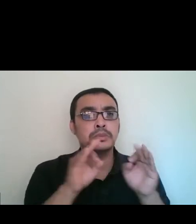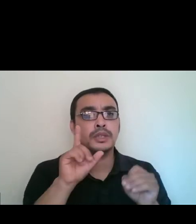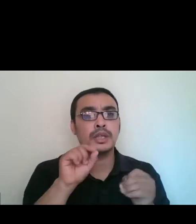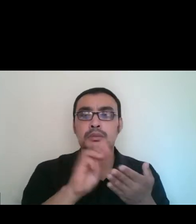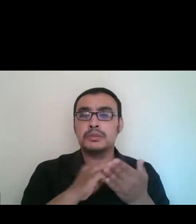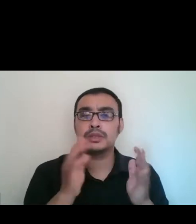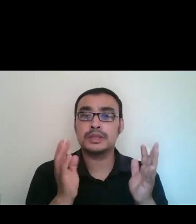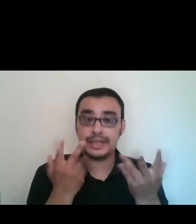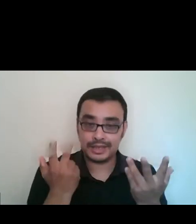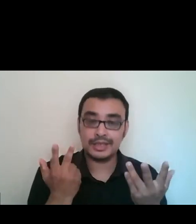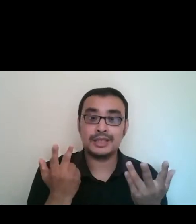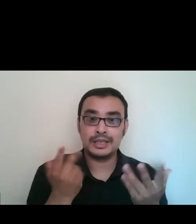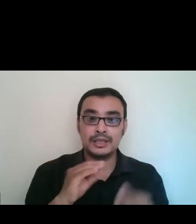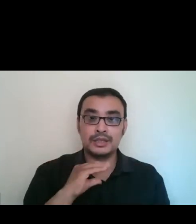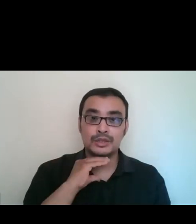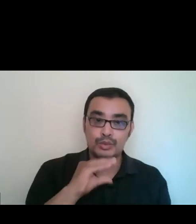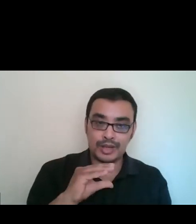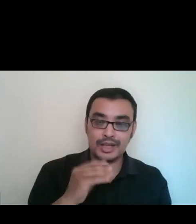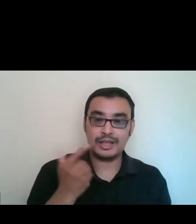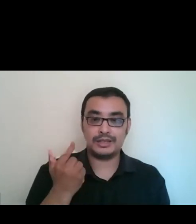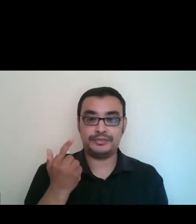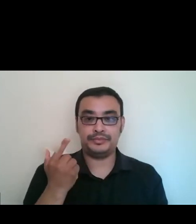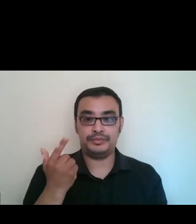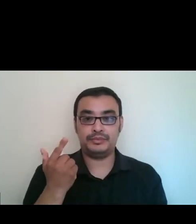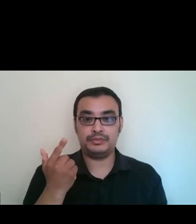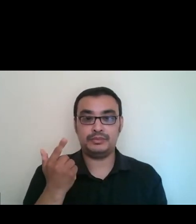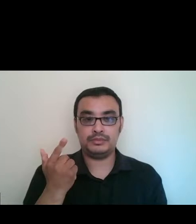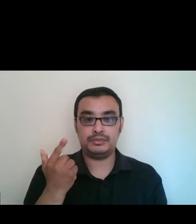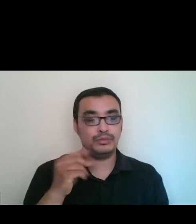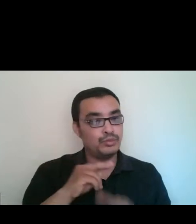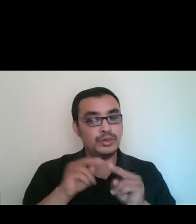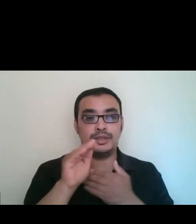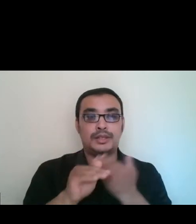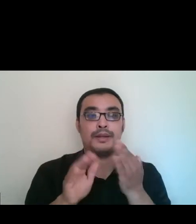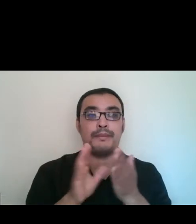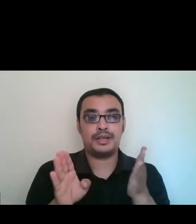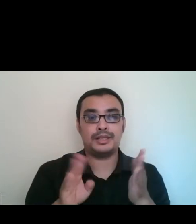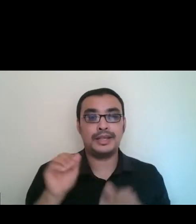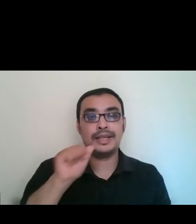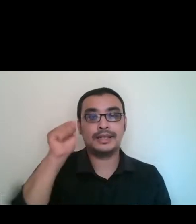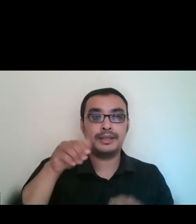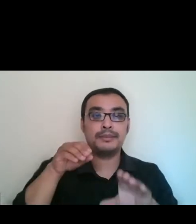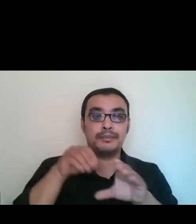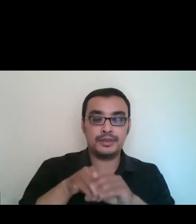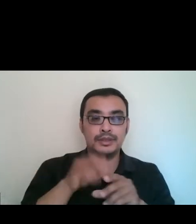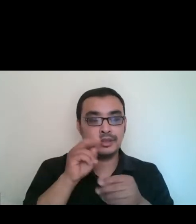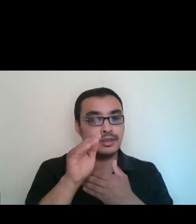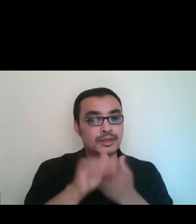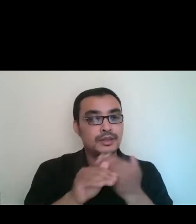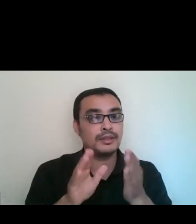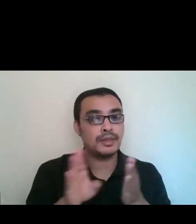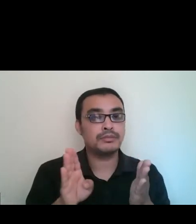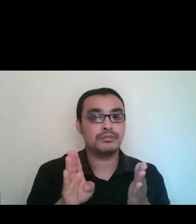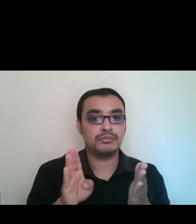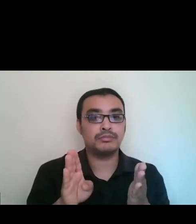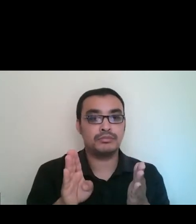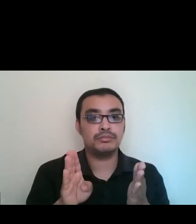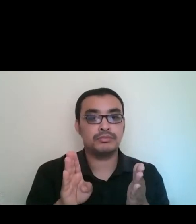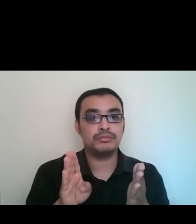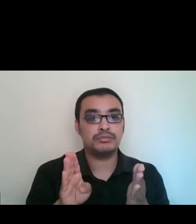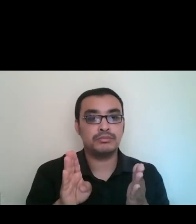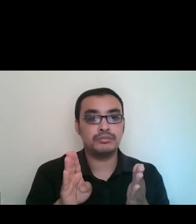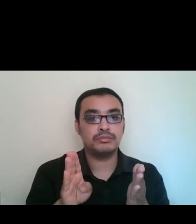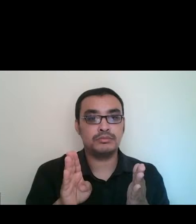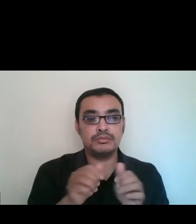just talking about the youth, the whole, no, in Asia. So that is what how we are thinking from this forum,